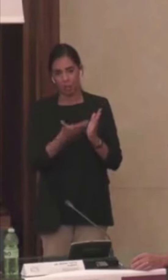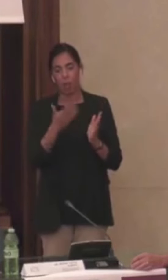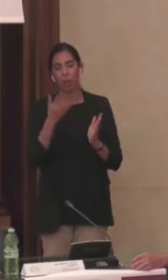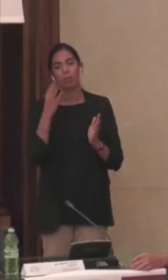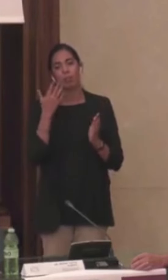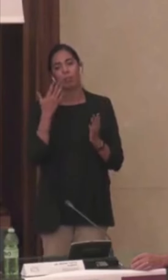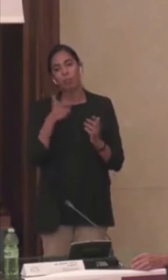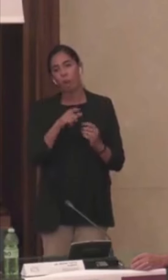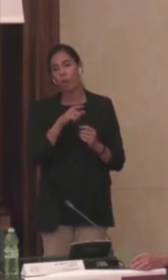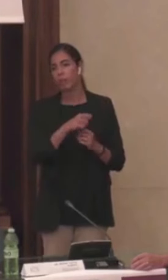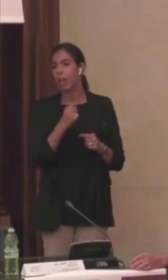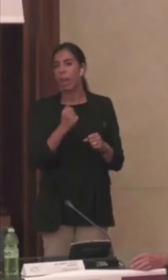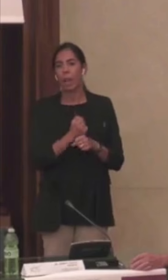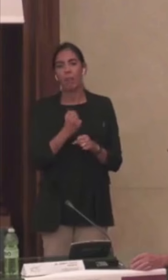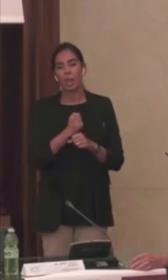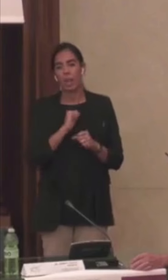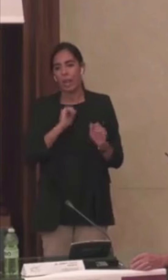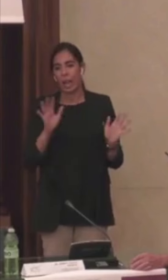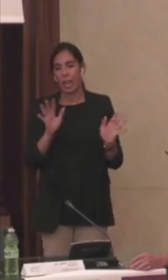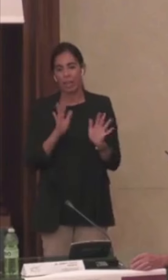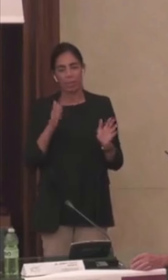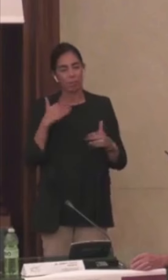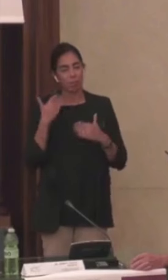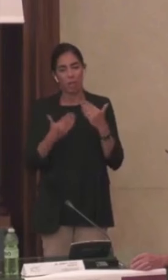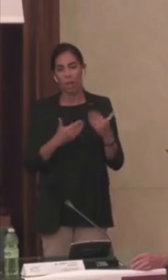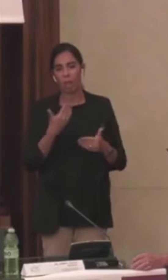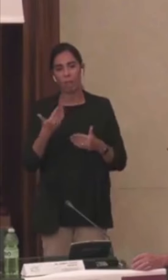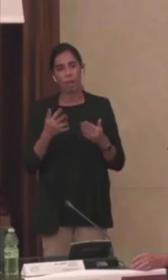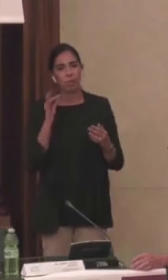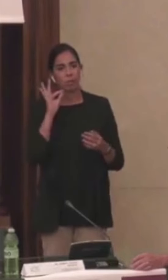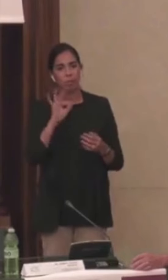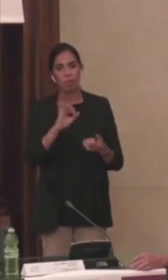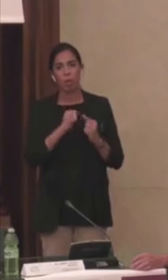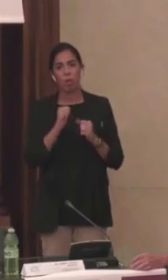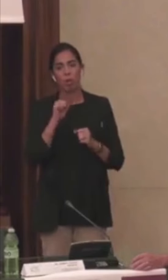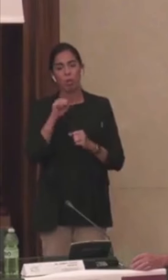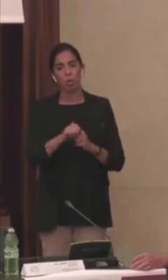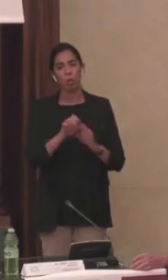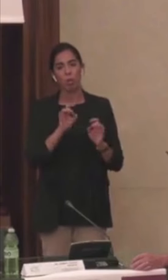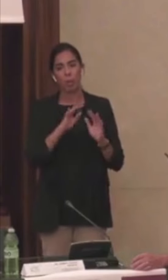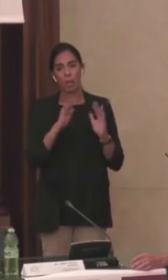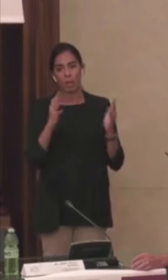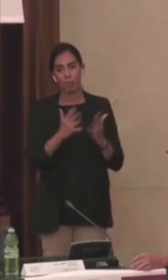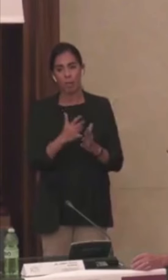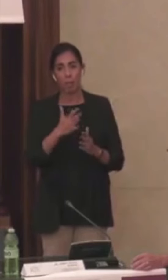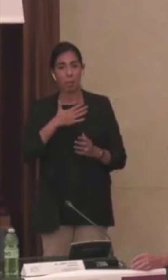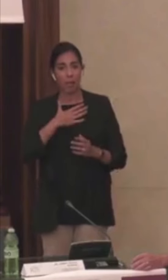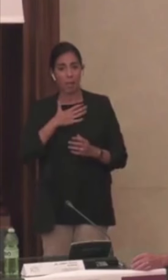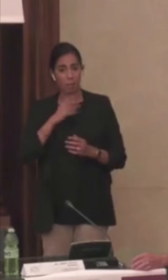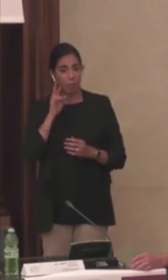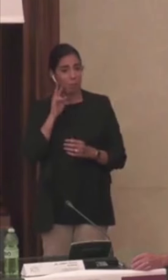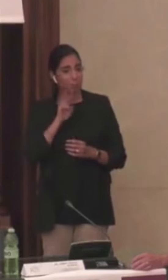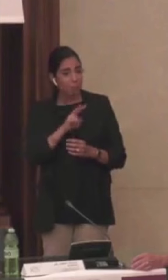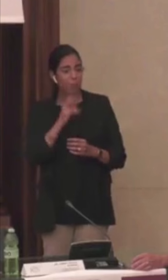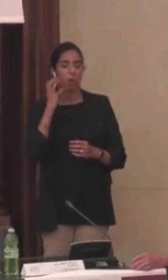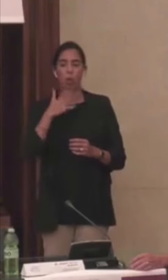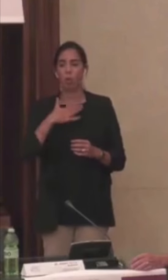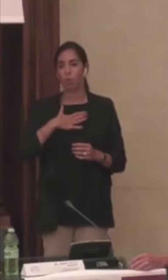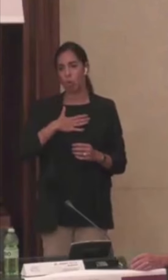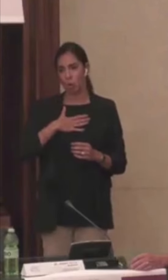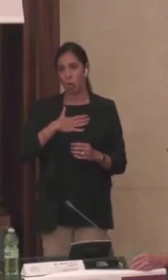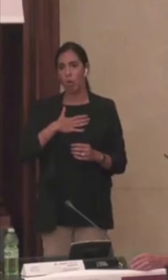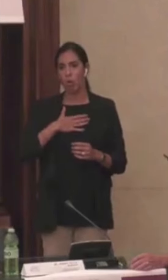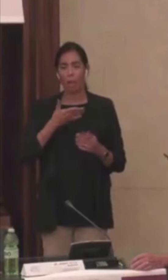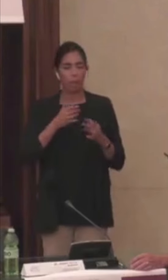to carry out against the pandemic. To me, it's an honor to work at your side.